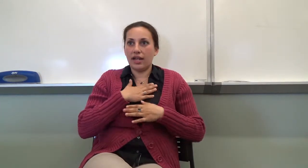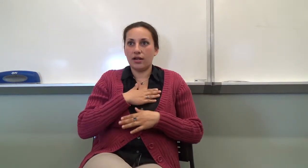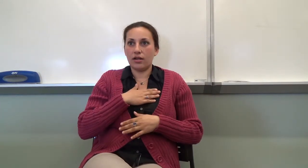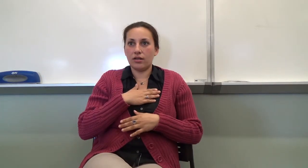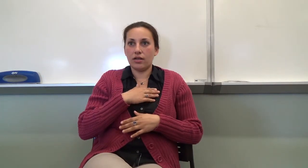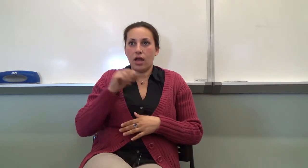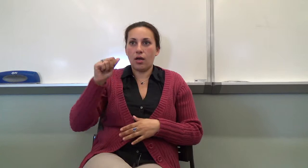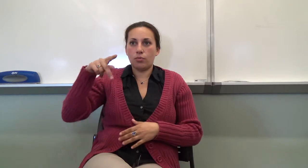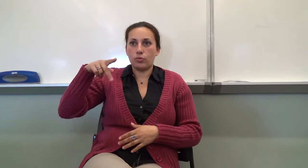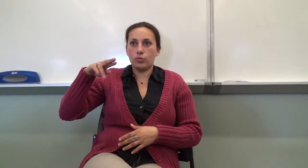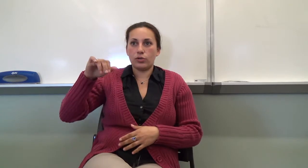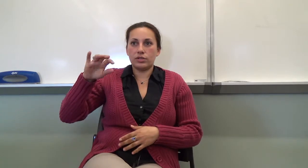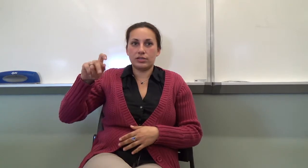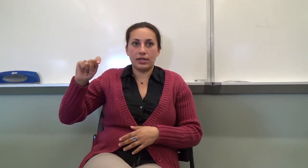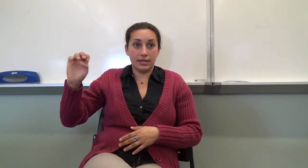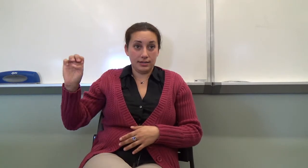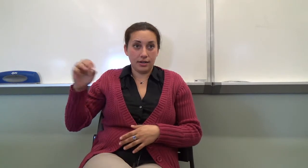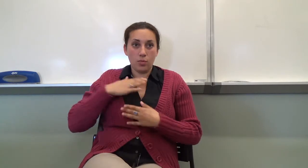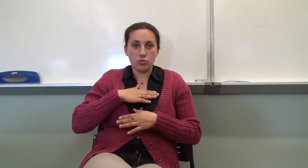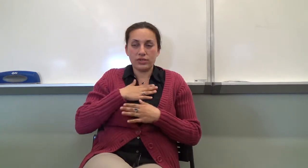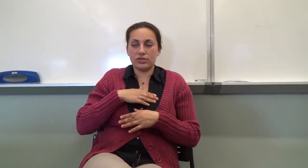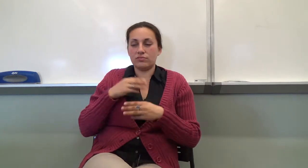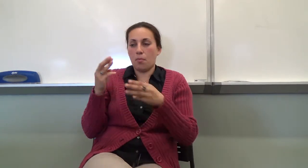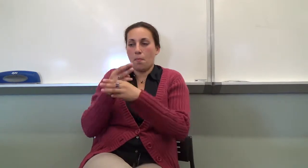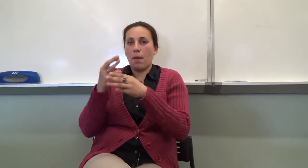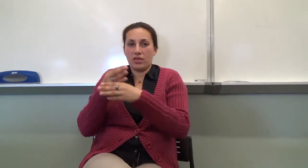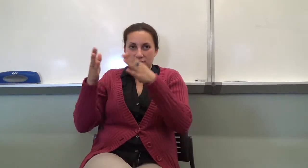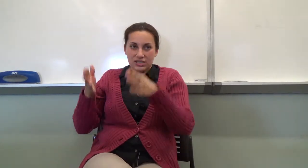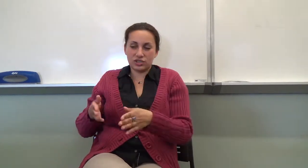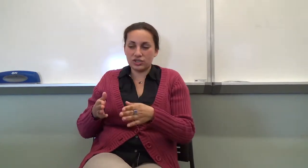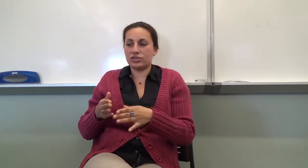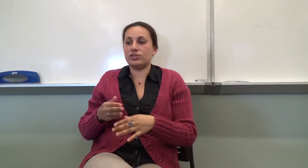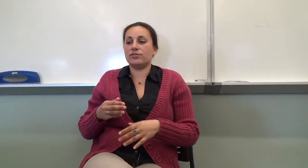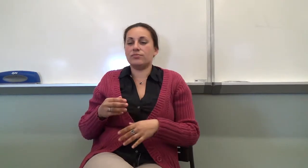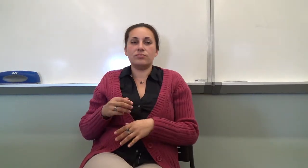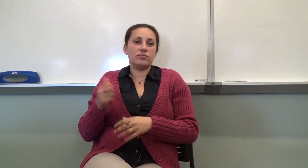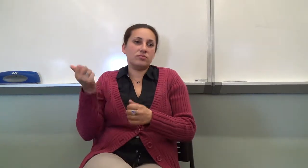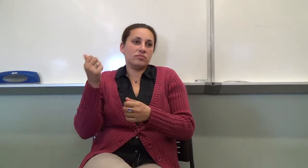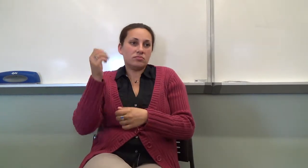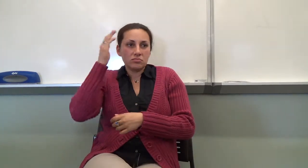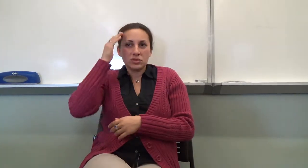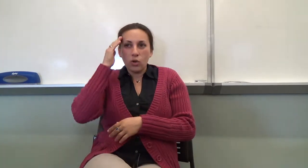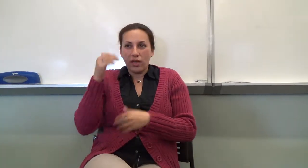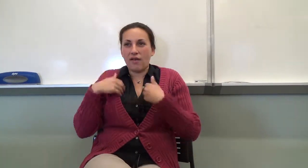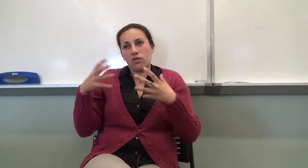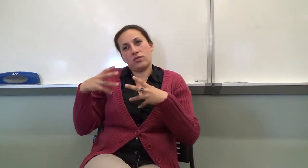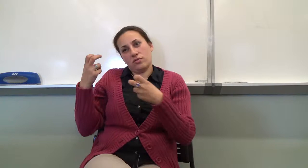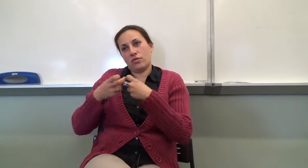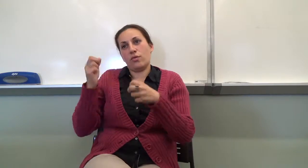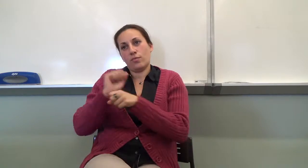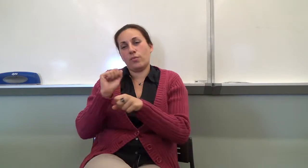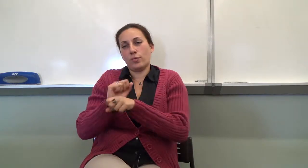when I was going to college, every physicist should have a mathematician as a pet. As a pet? They didn't like that at